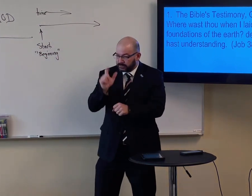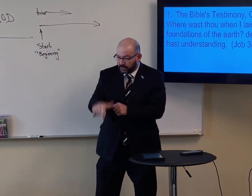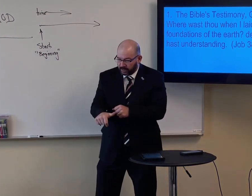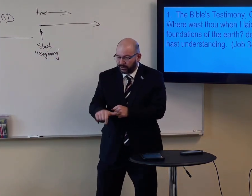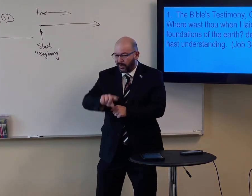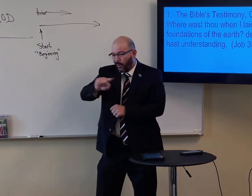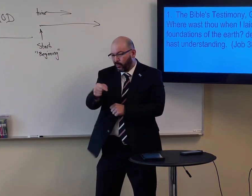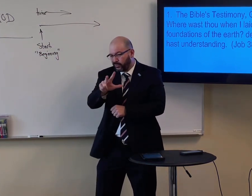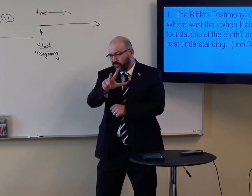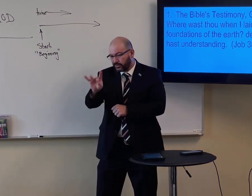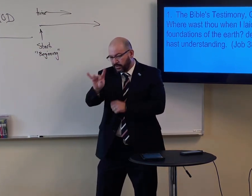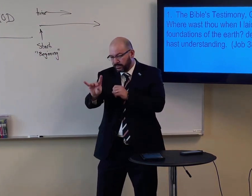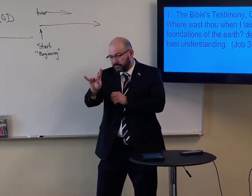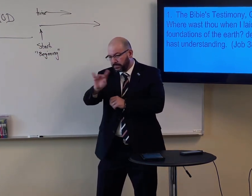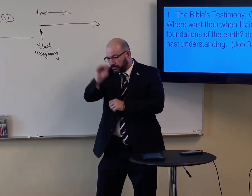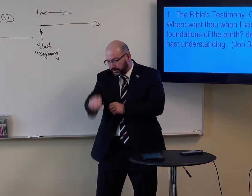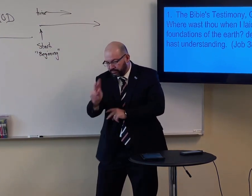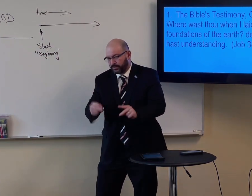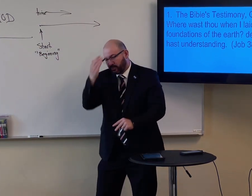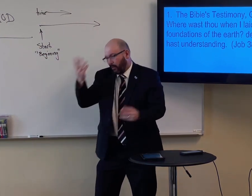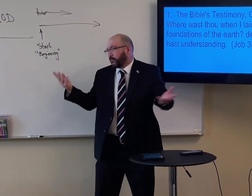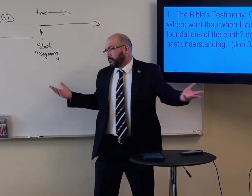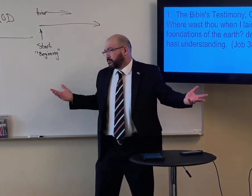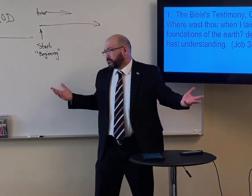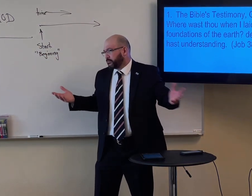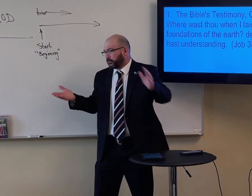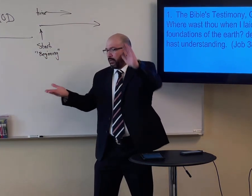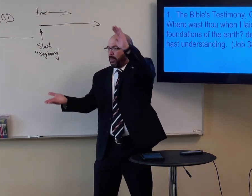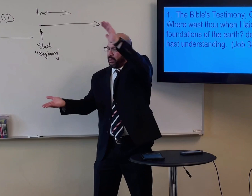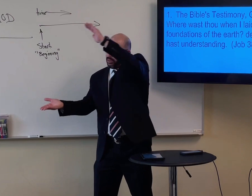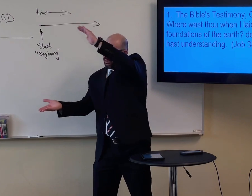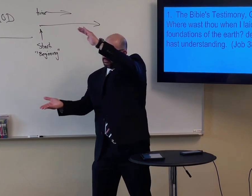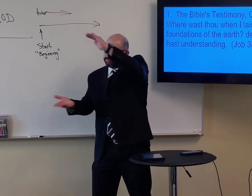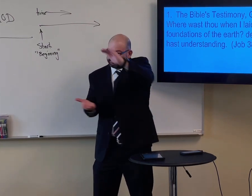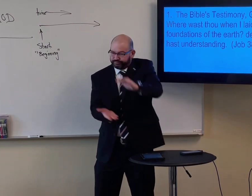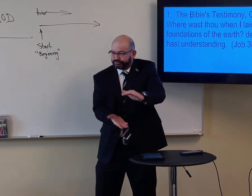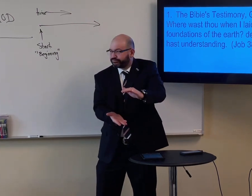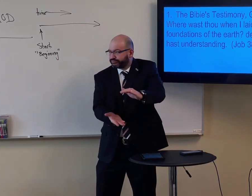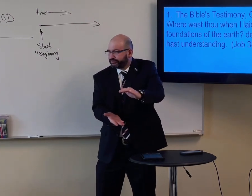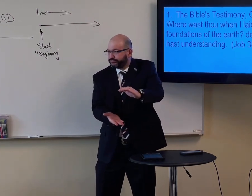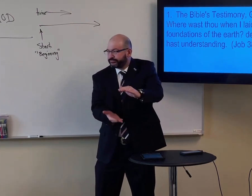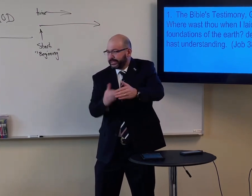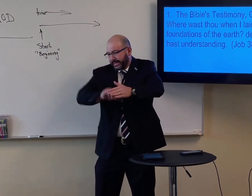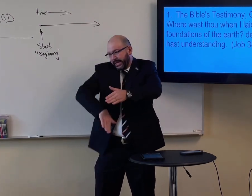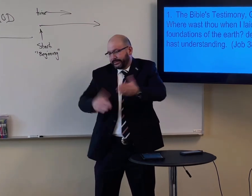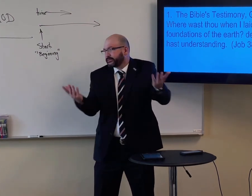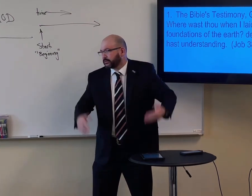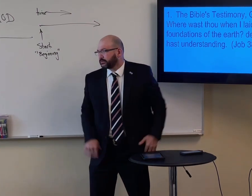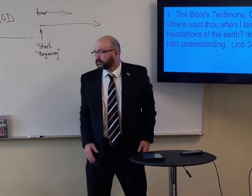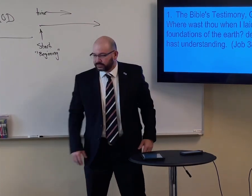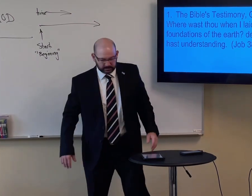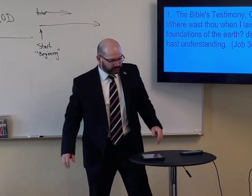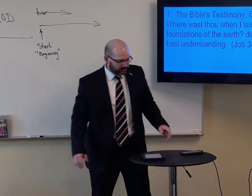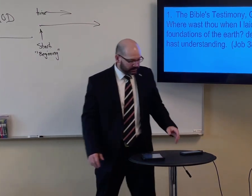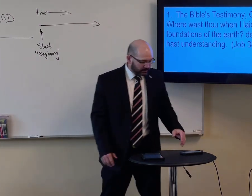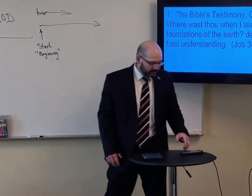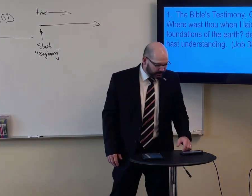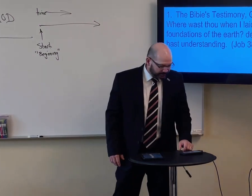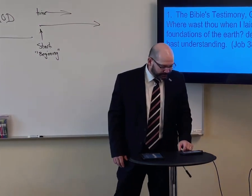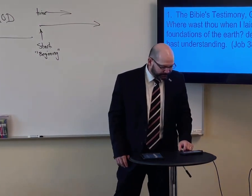Seven years later, had only 38%, but so it went from 58% to 38%.